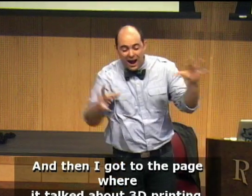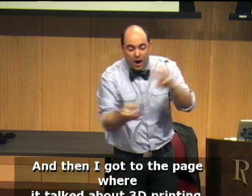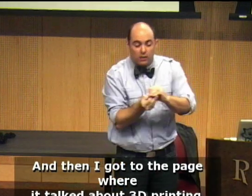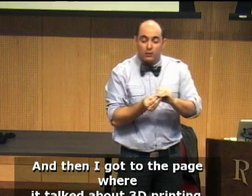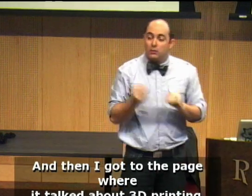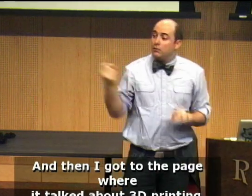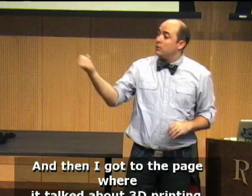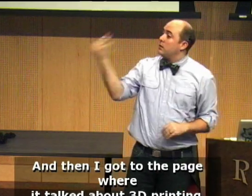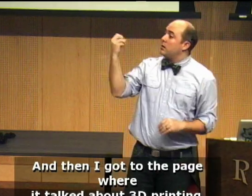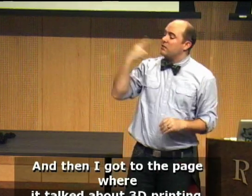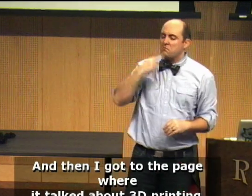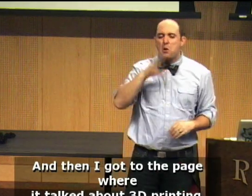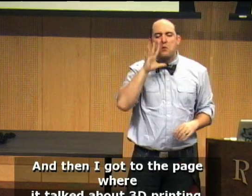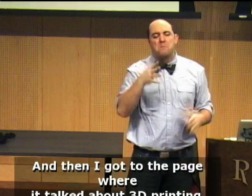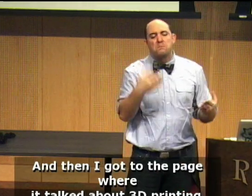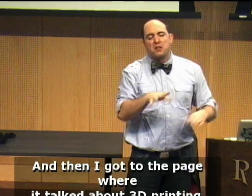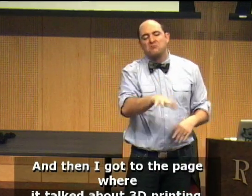page where it talked about 3D printing.